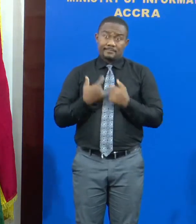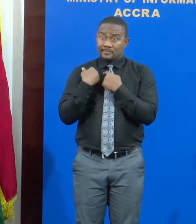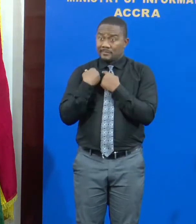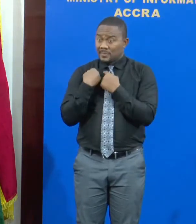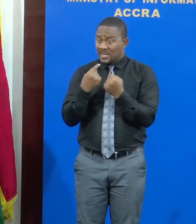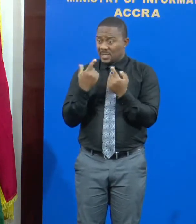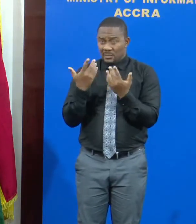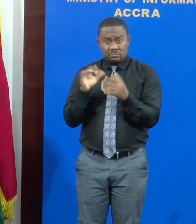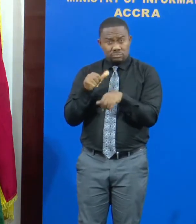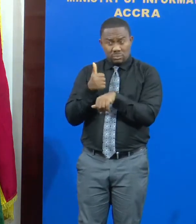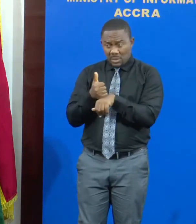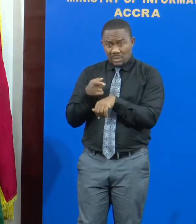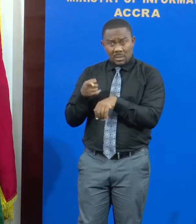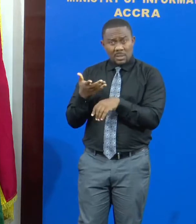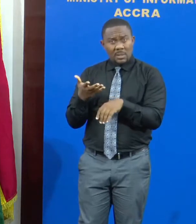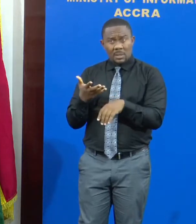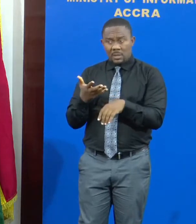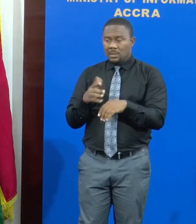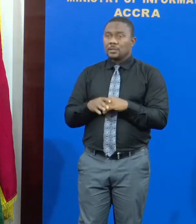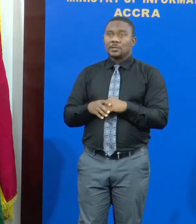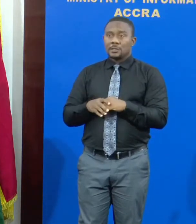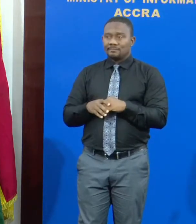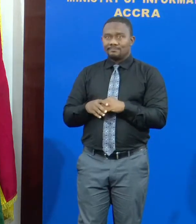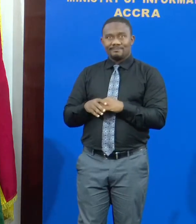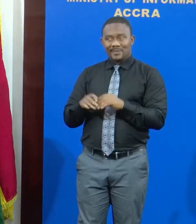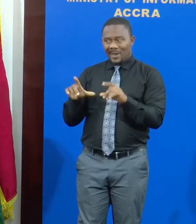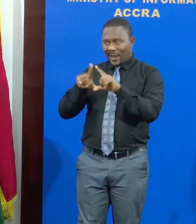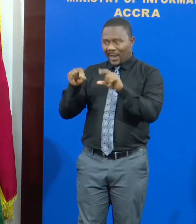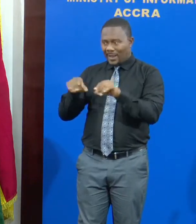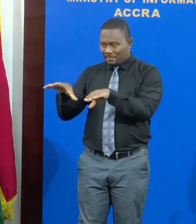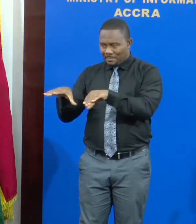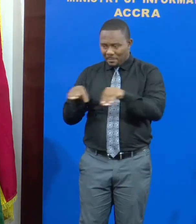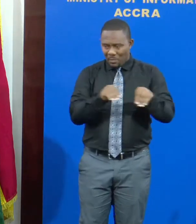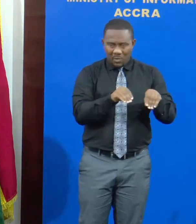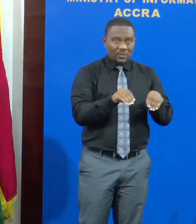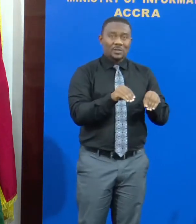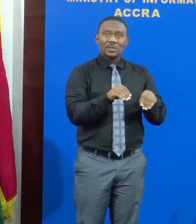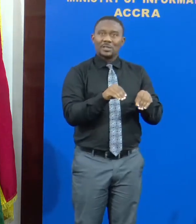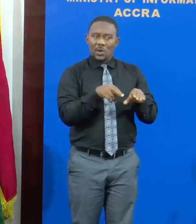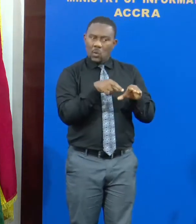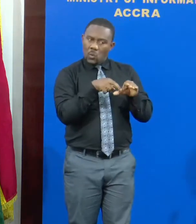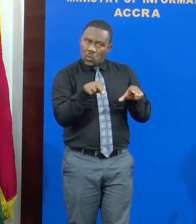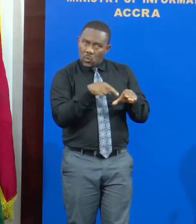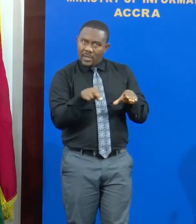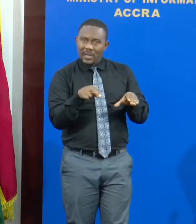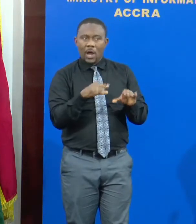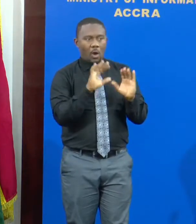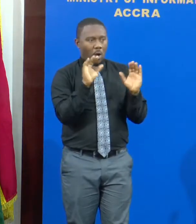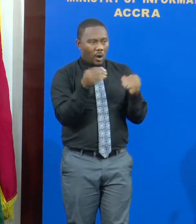these offices, moved the cards to the regional and district offices where the people applied.